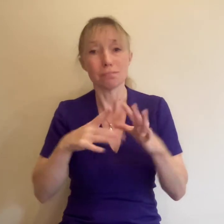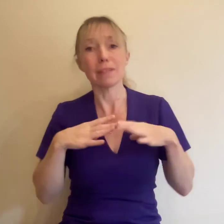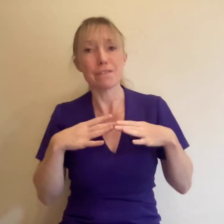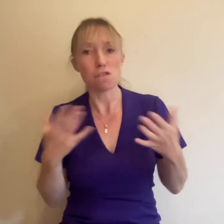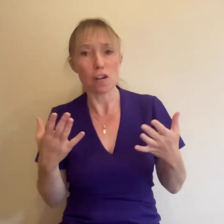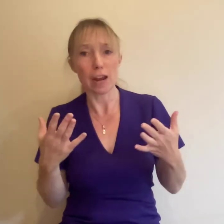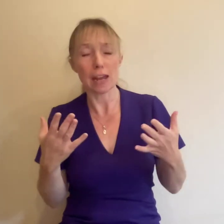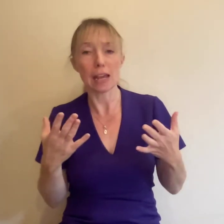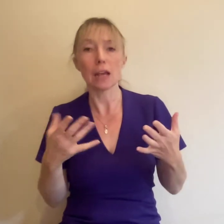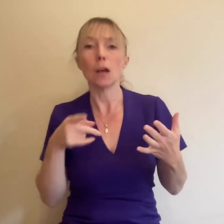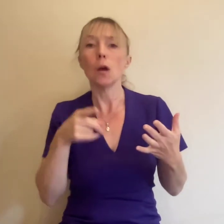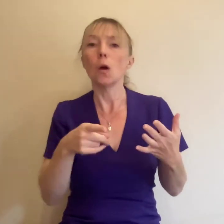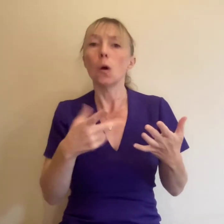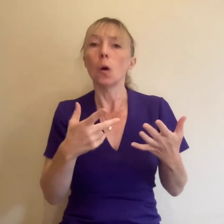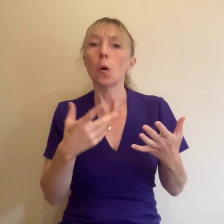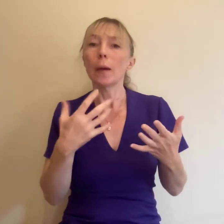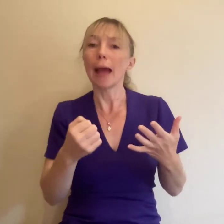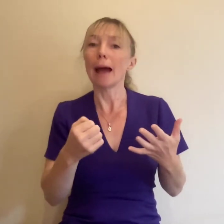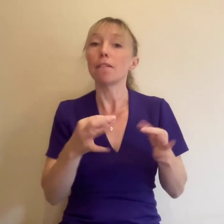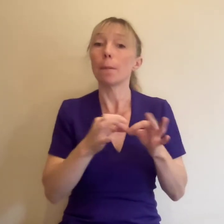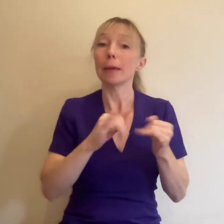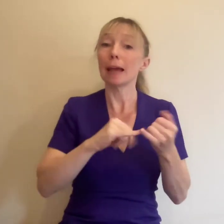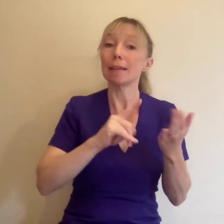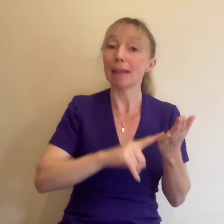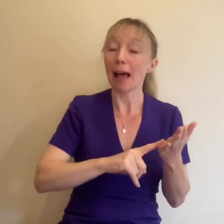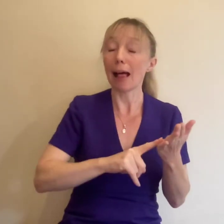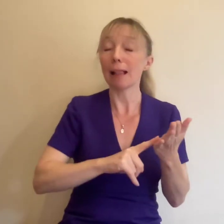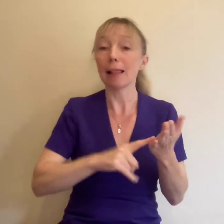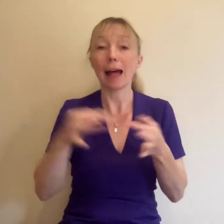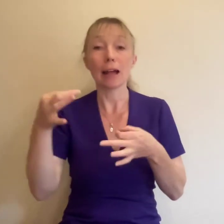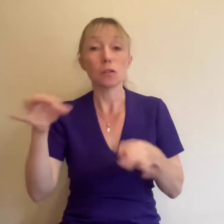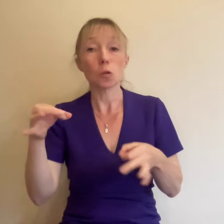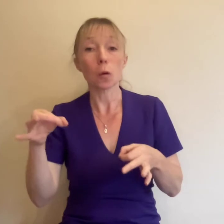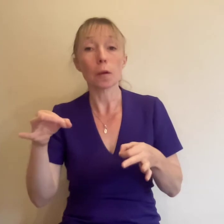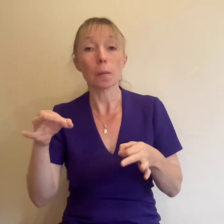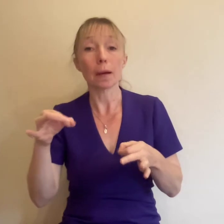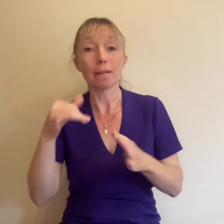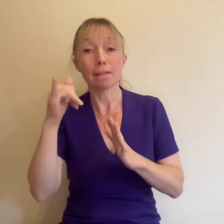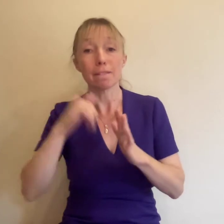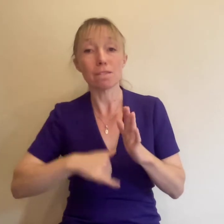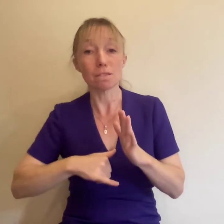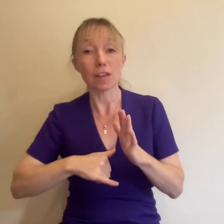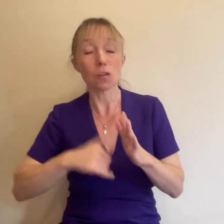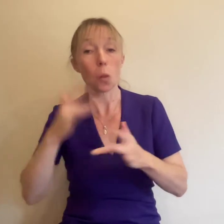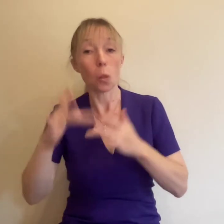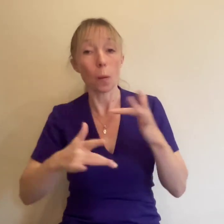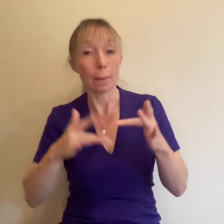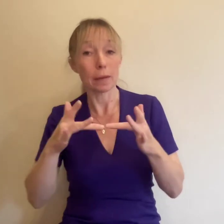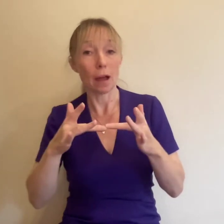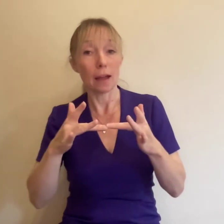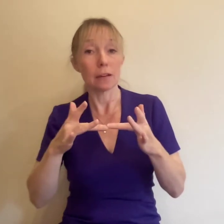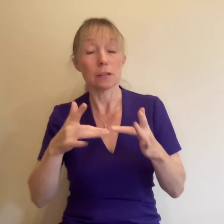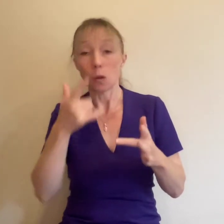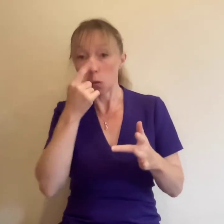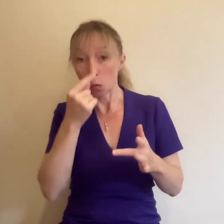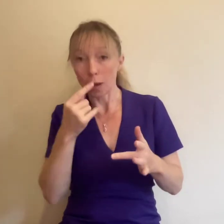provided BSL and doc versions of the entry form on the Bursaries website, so you can prepare your submission prior to